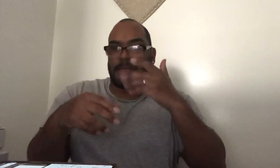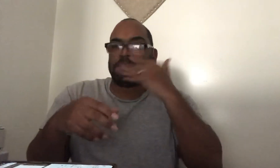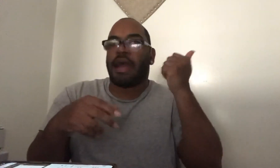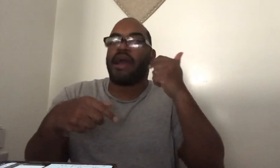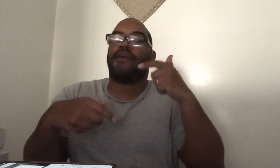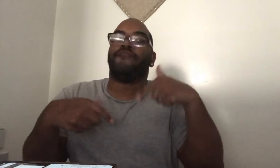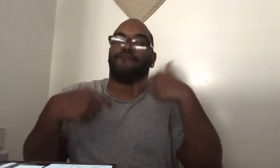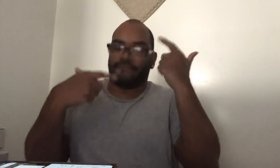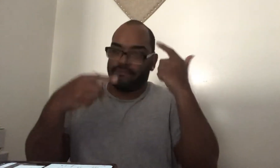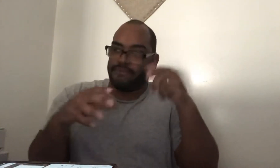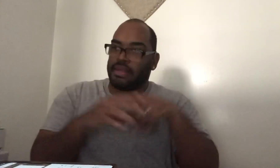you get a thesis statement.